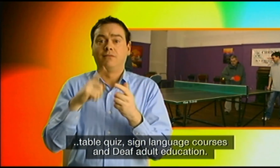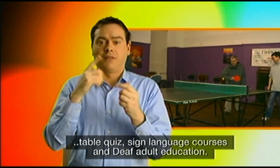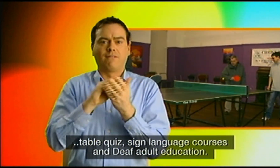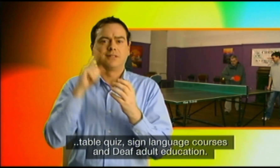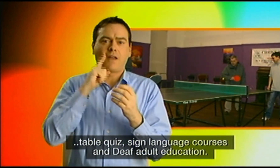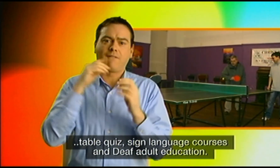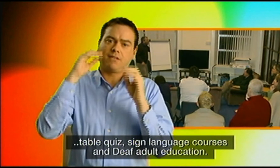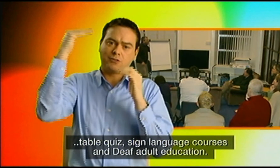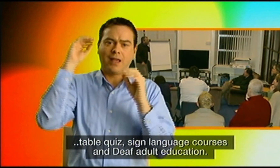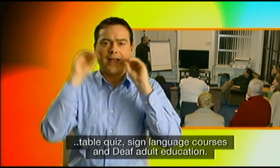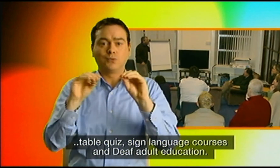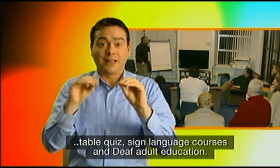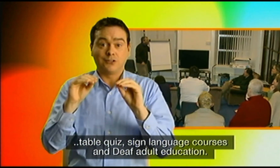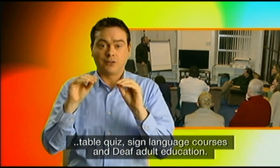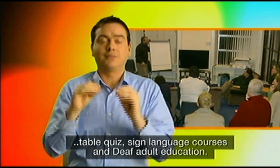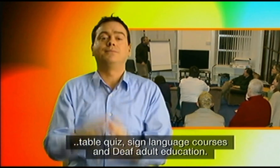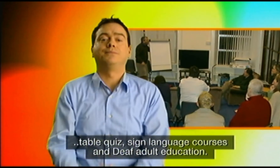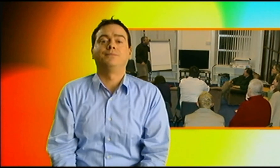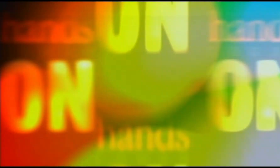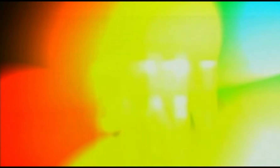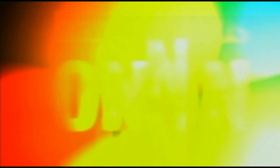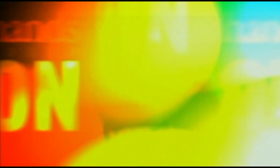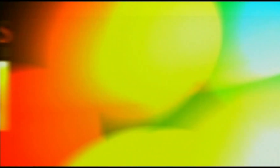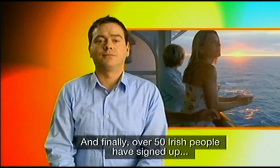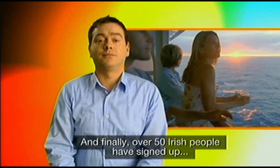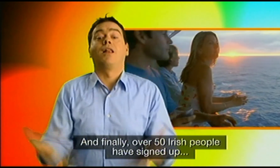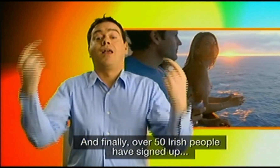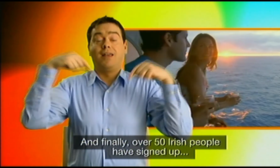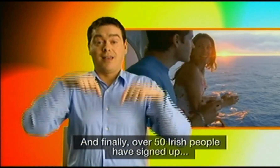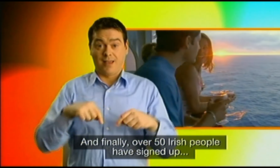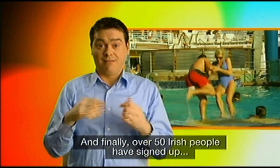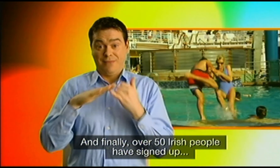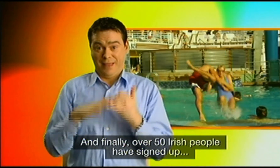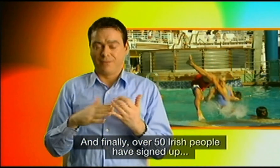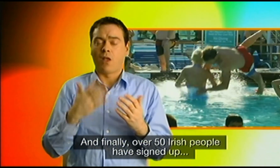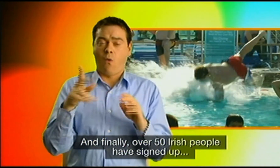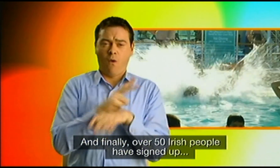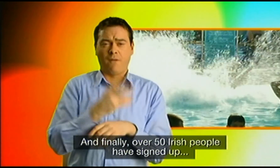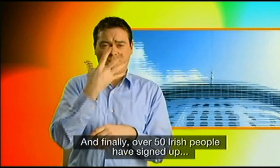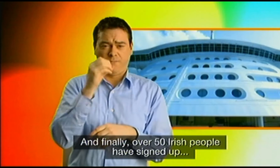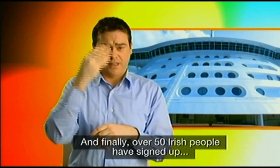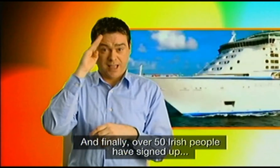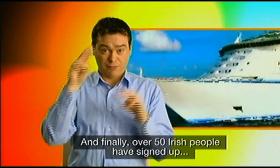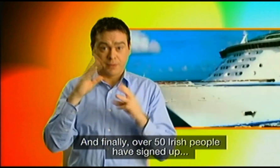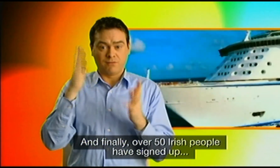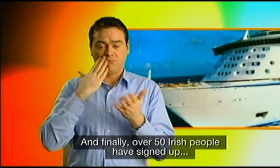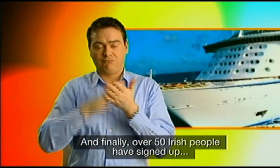sign language courses and deaf adult education. And finally, over 50 Irish people have signed